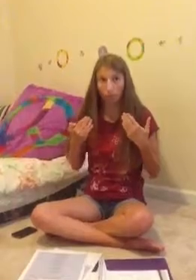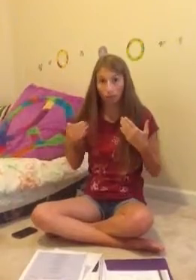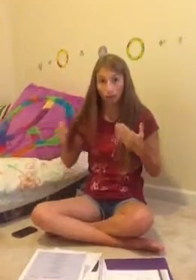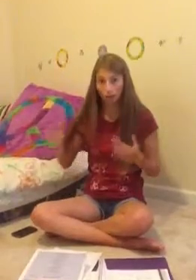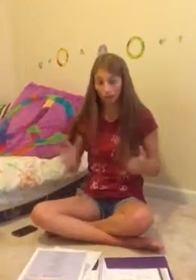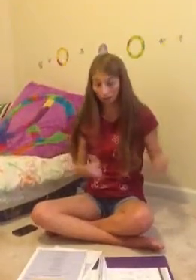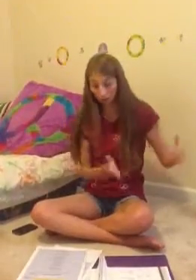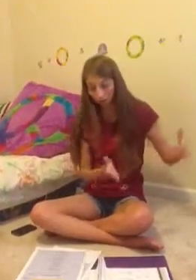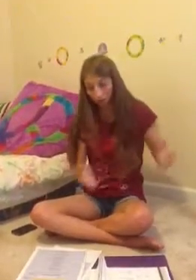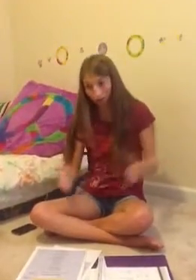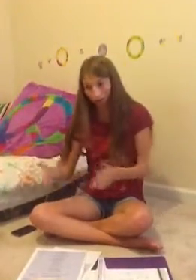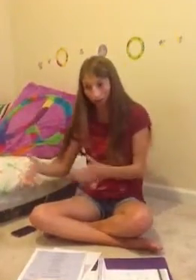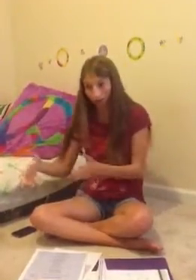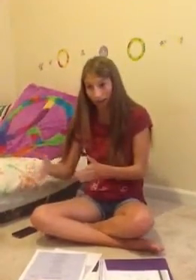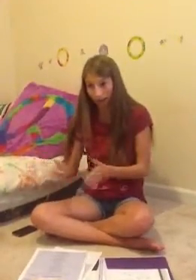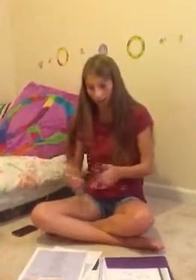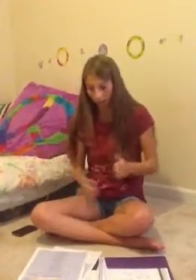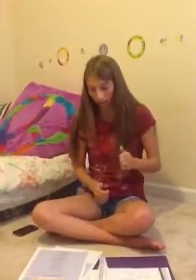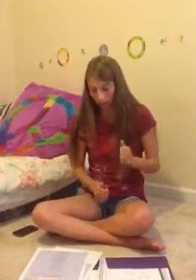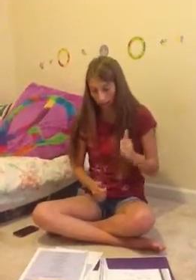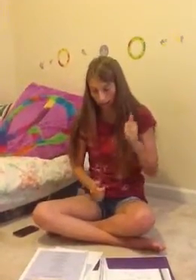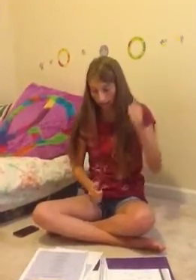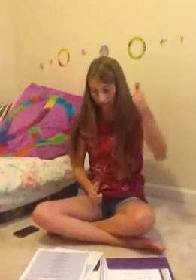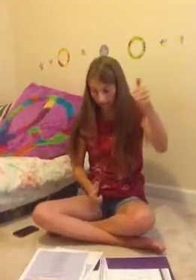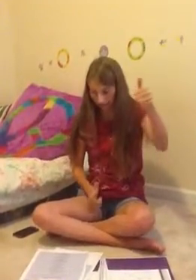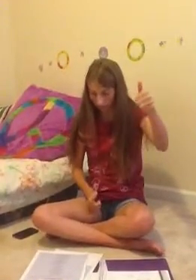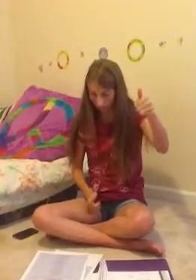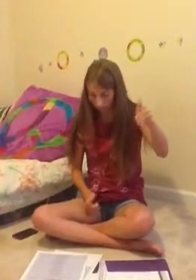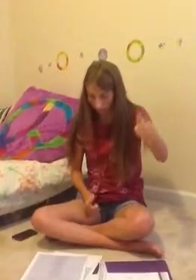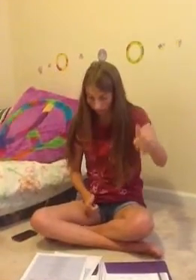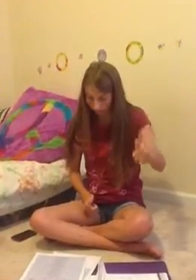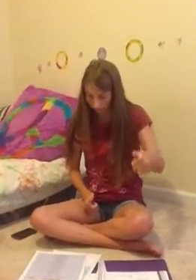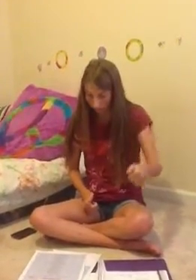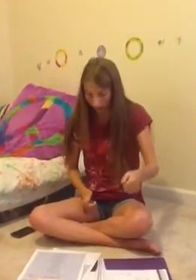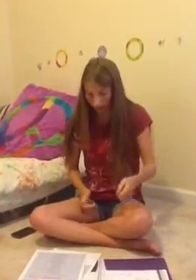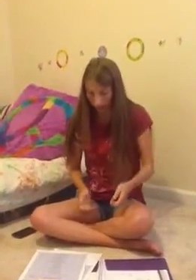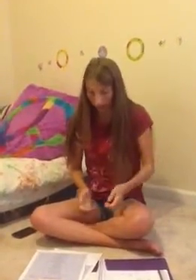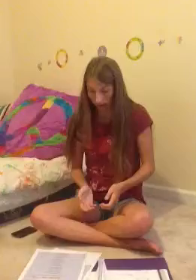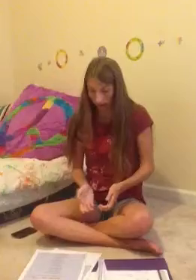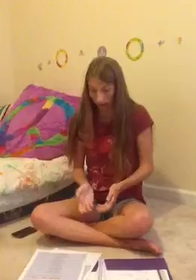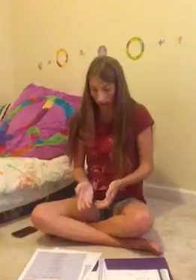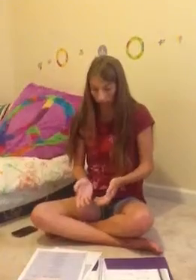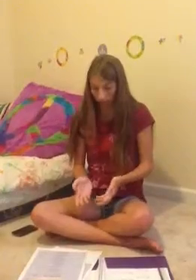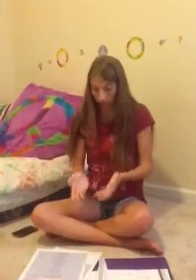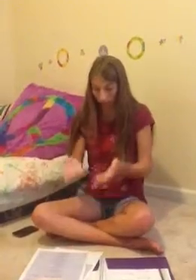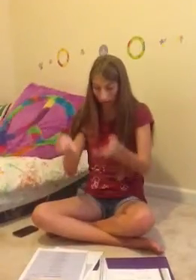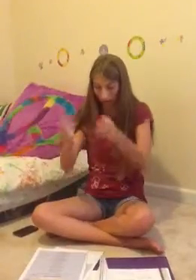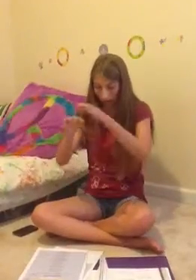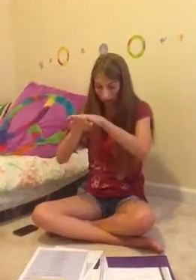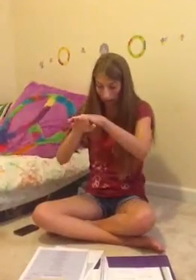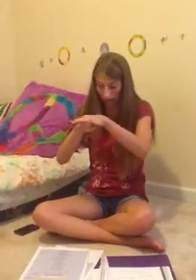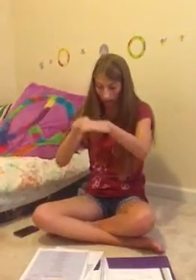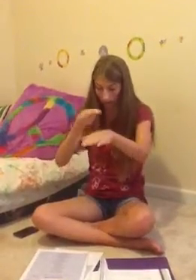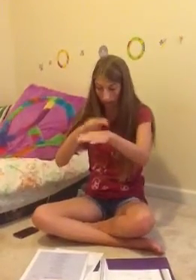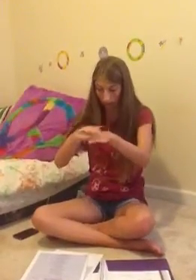and the road ahead gets steep, I'll lift these hands